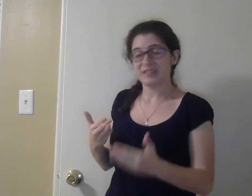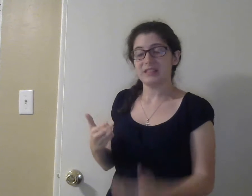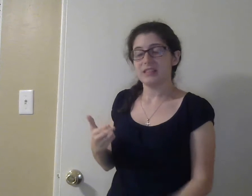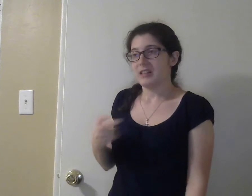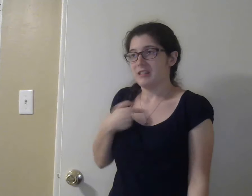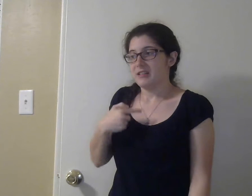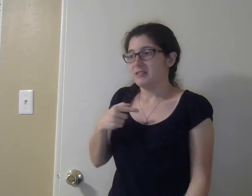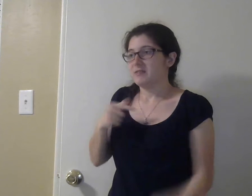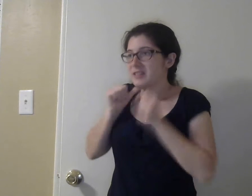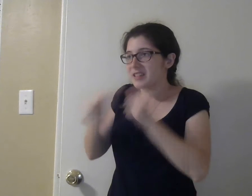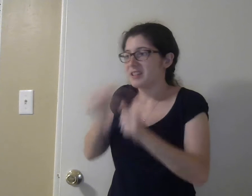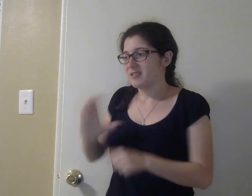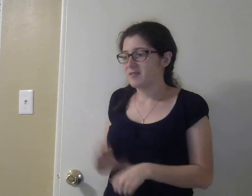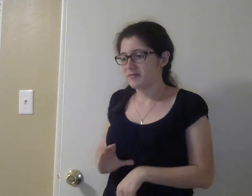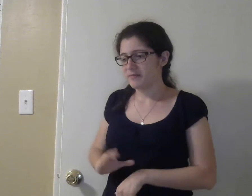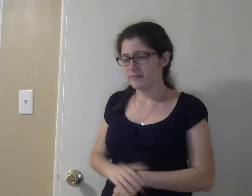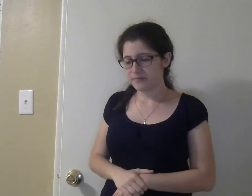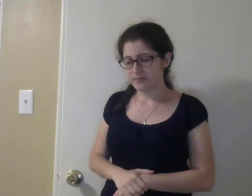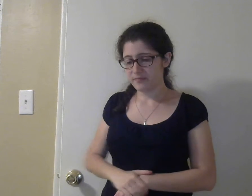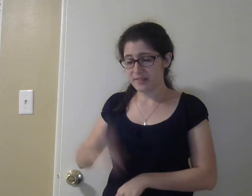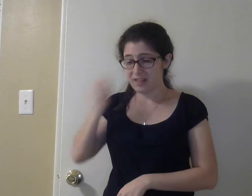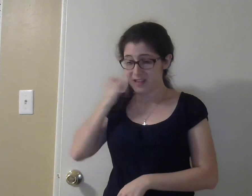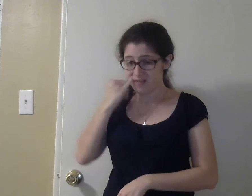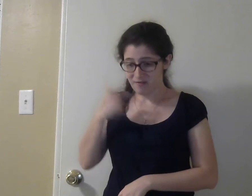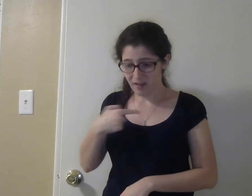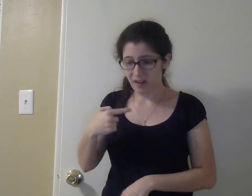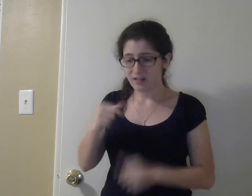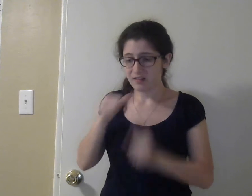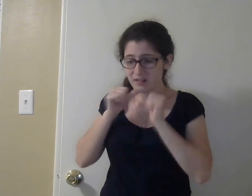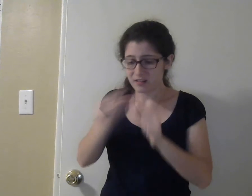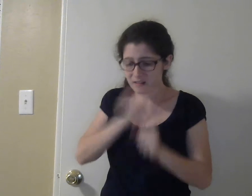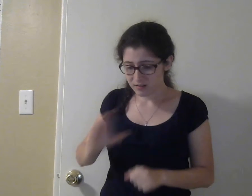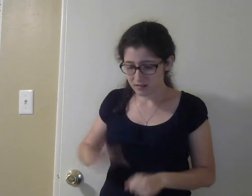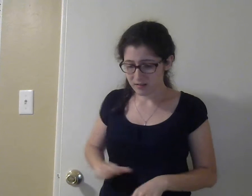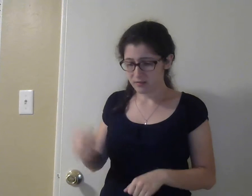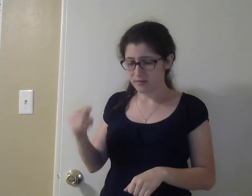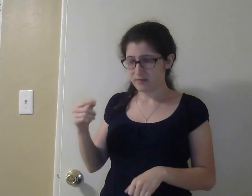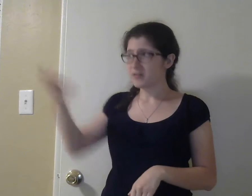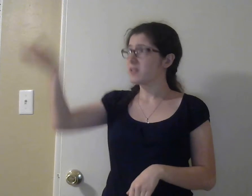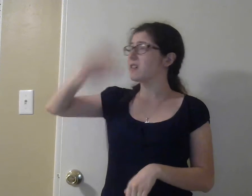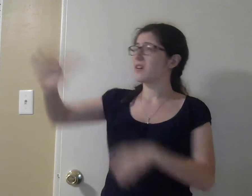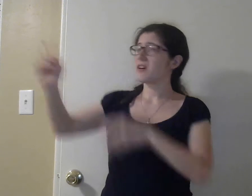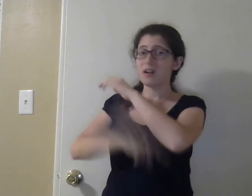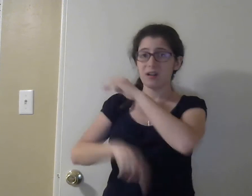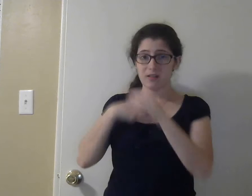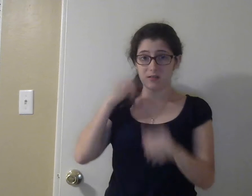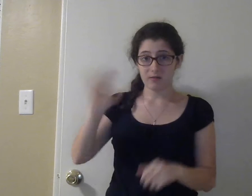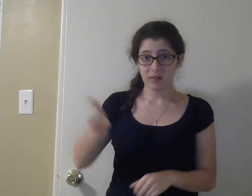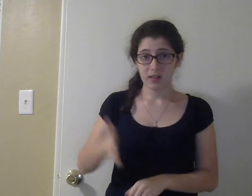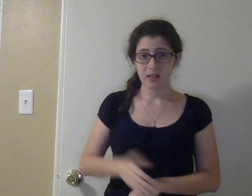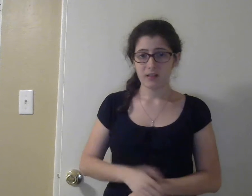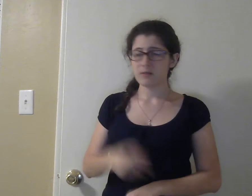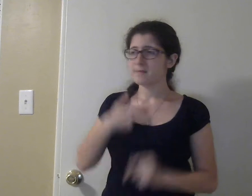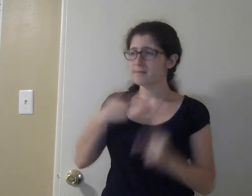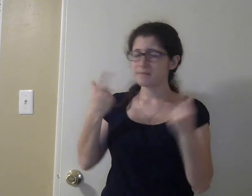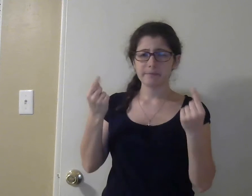it, is it punishable? Pastor John, what would you say to Amber? Well, I love honesty, so let's deal with it. Jesus